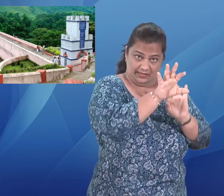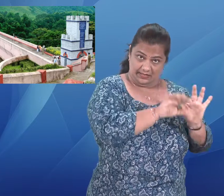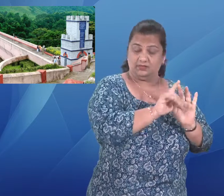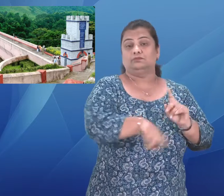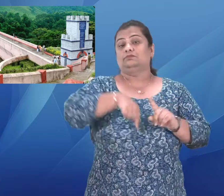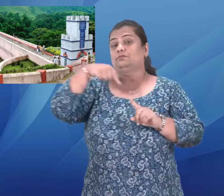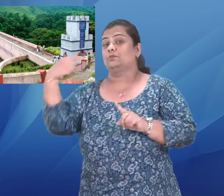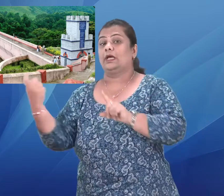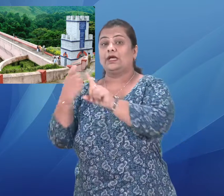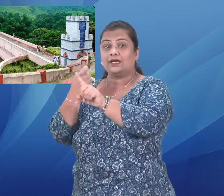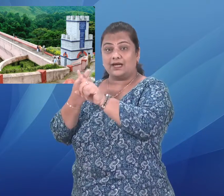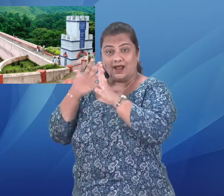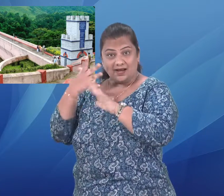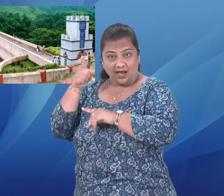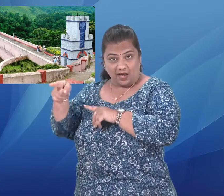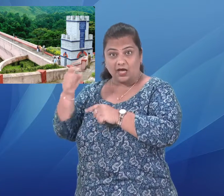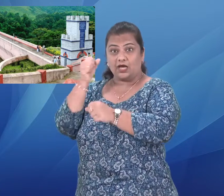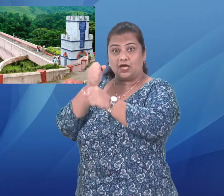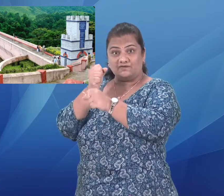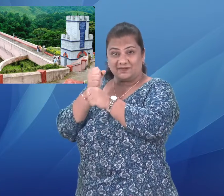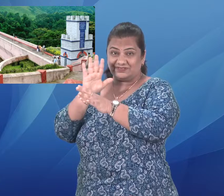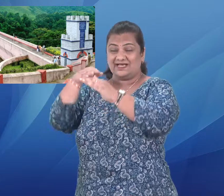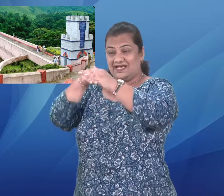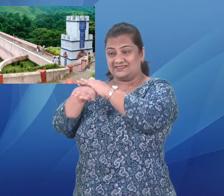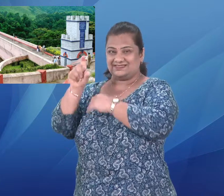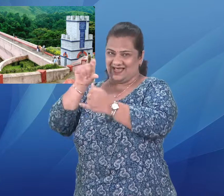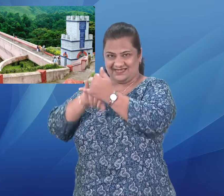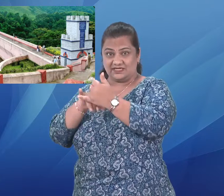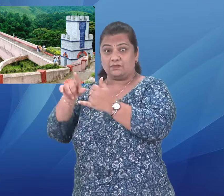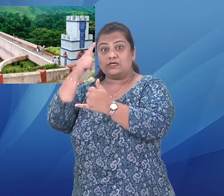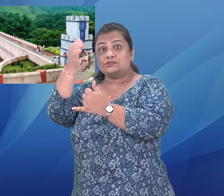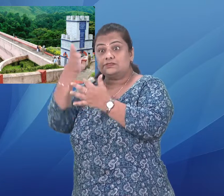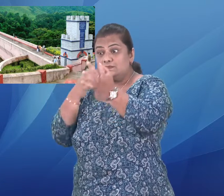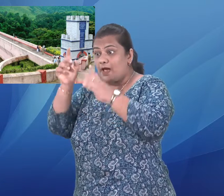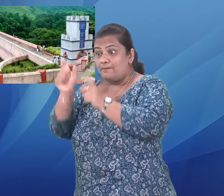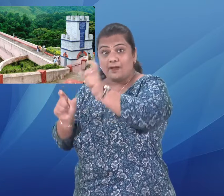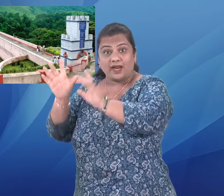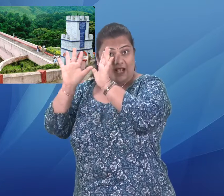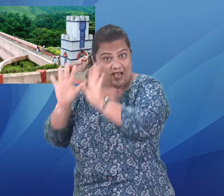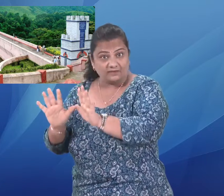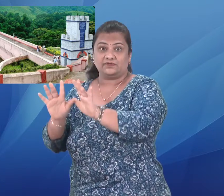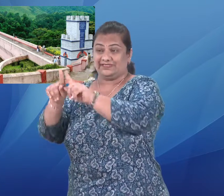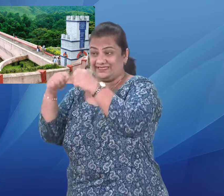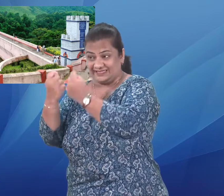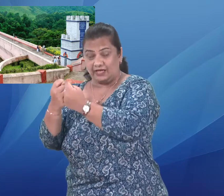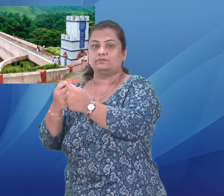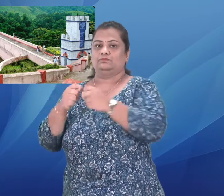Dam Safety Authority under the Dam Safety Act will become fully functional. The centre suggested that the chief secretaries of